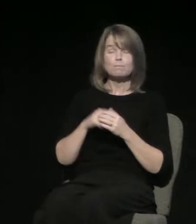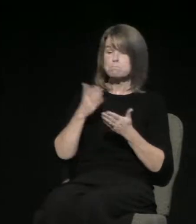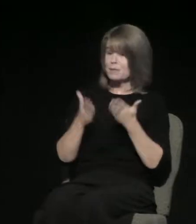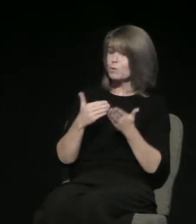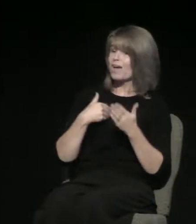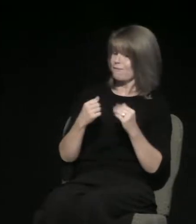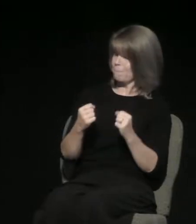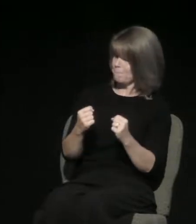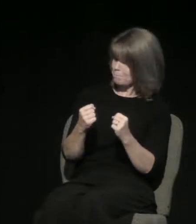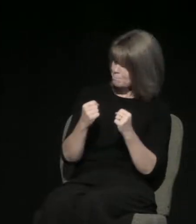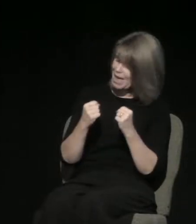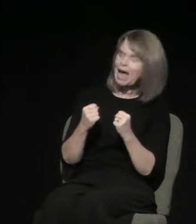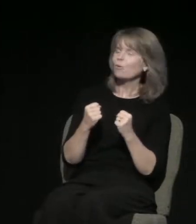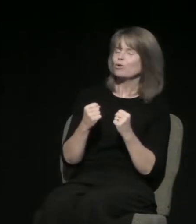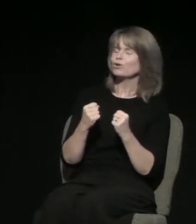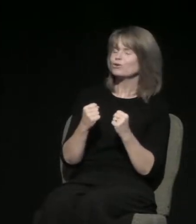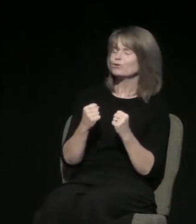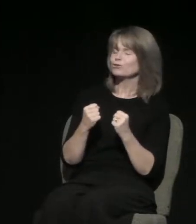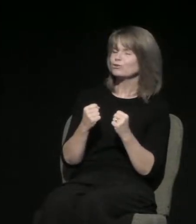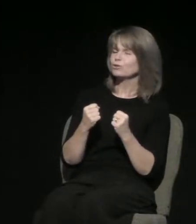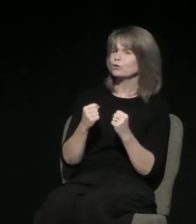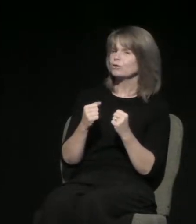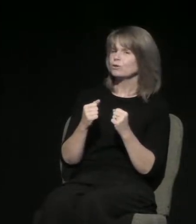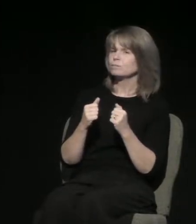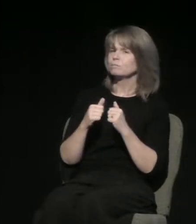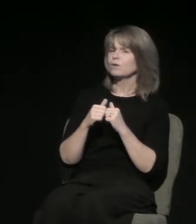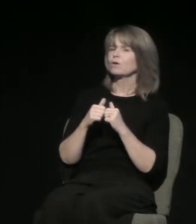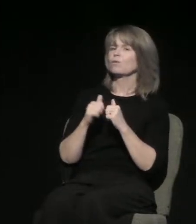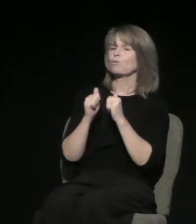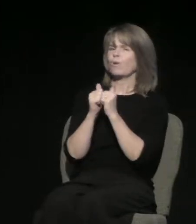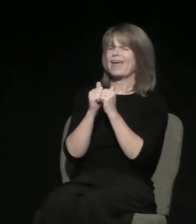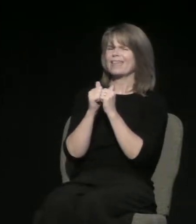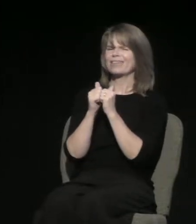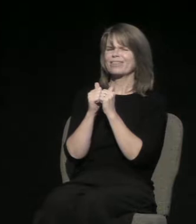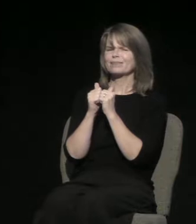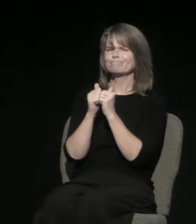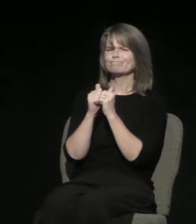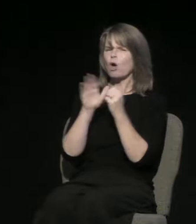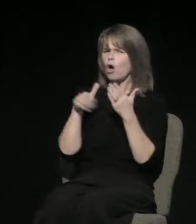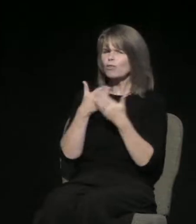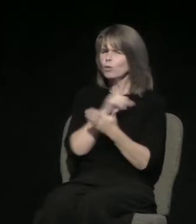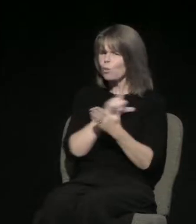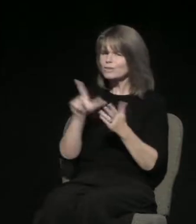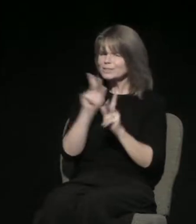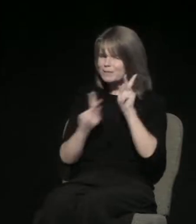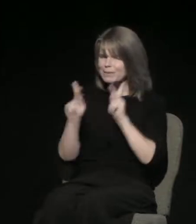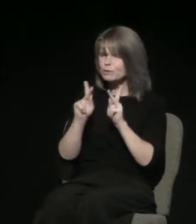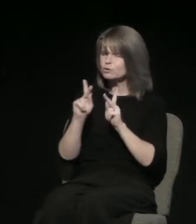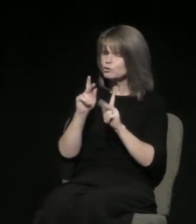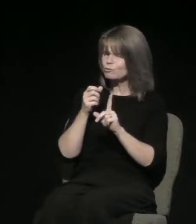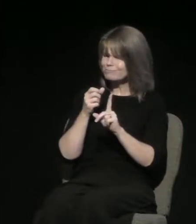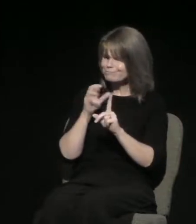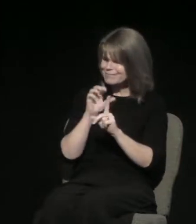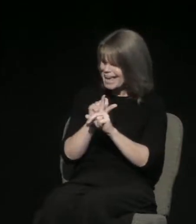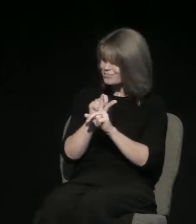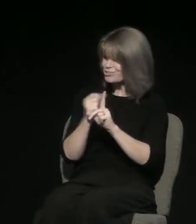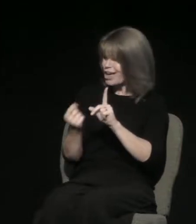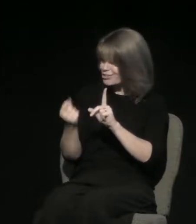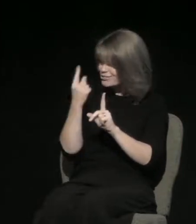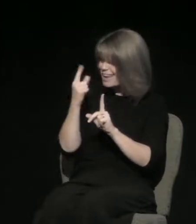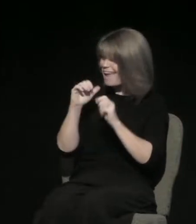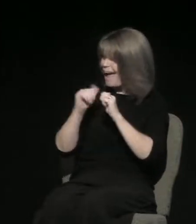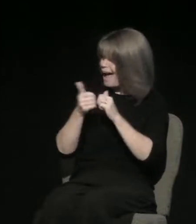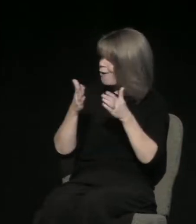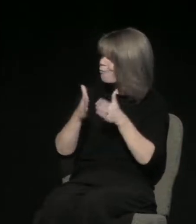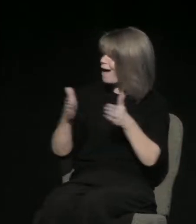Together With All The Lord's People To Grasp To Comprehend Look At This How Wide And How